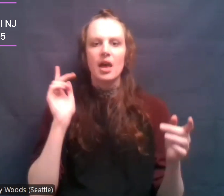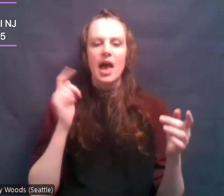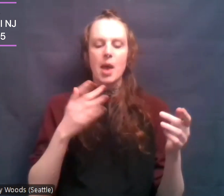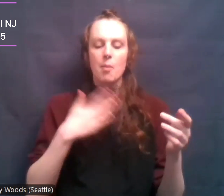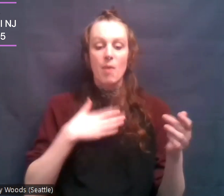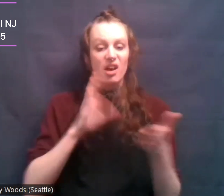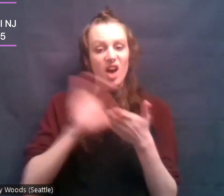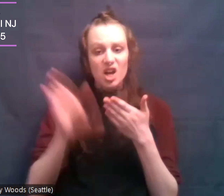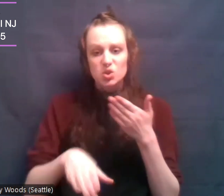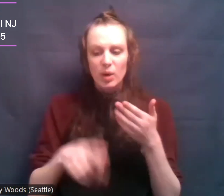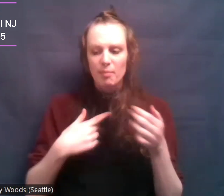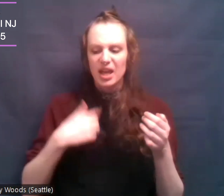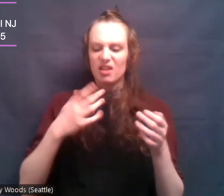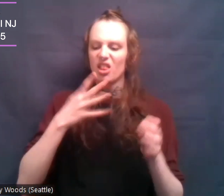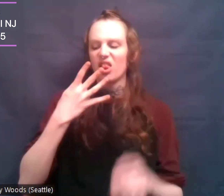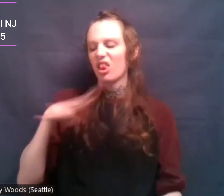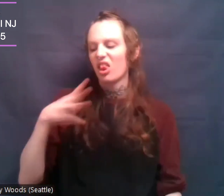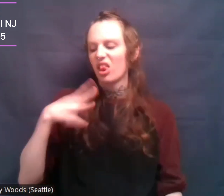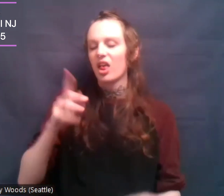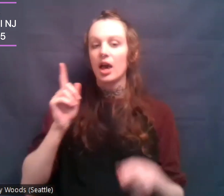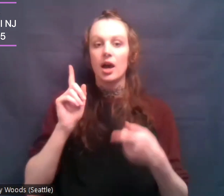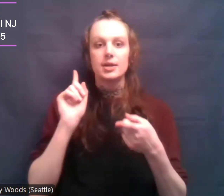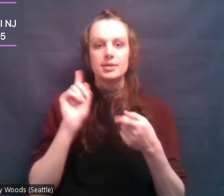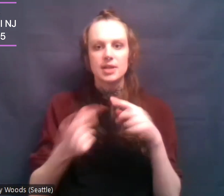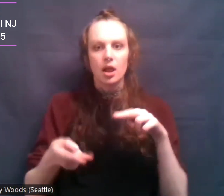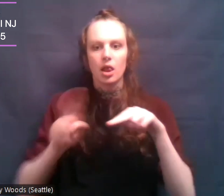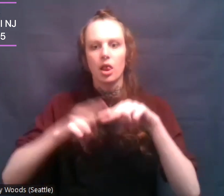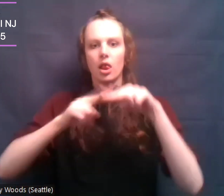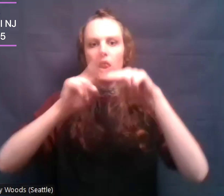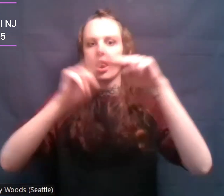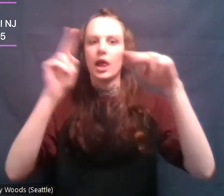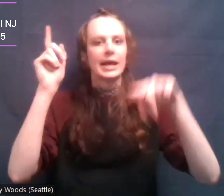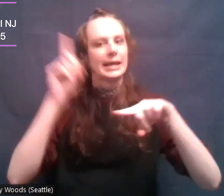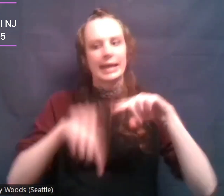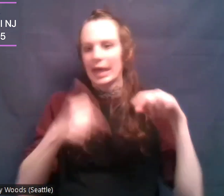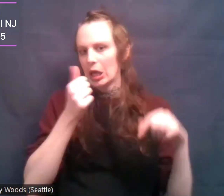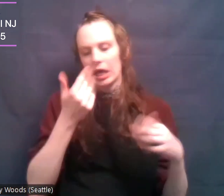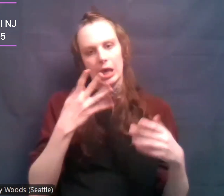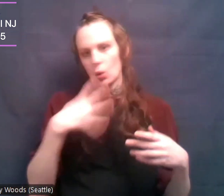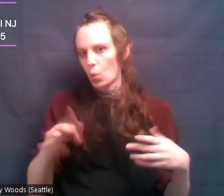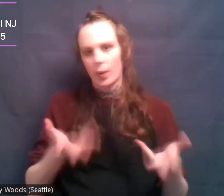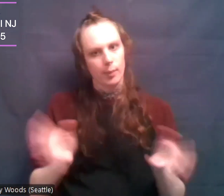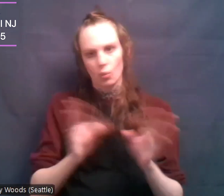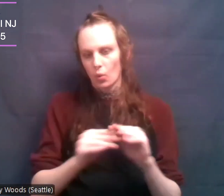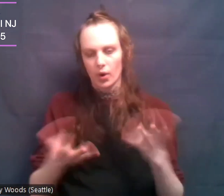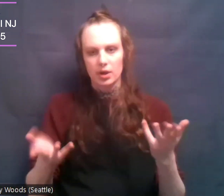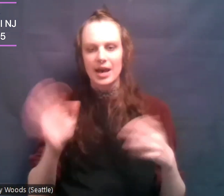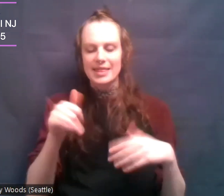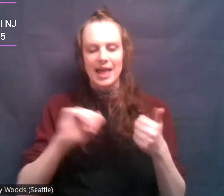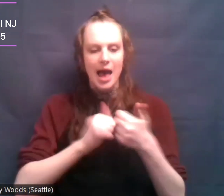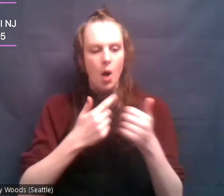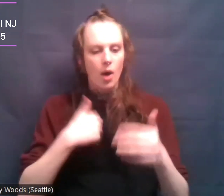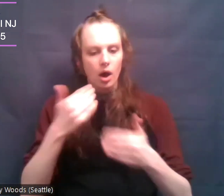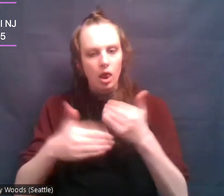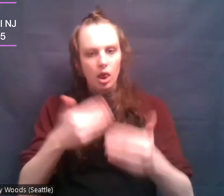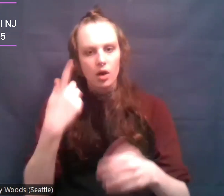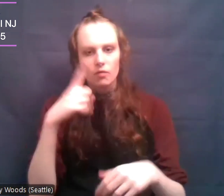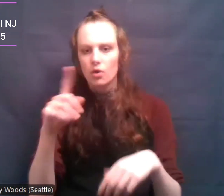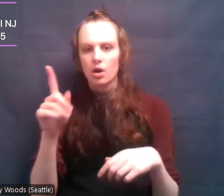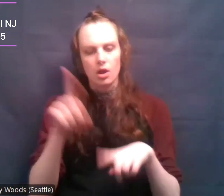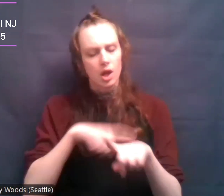what I do. That's how I that's how I used to function. And even in sobriety, I